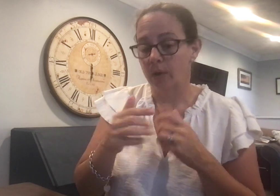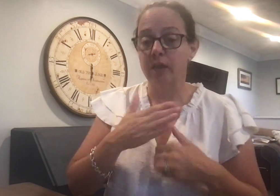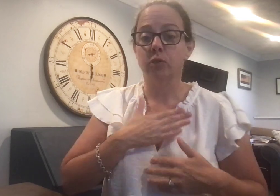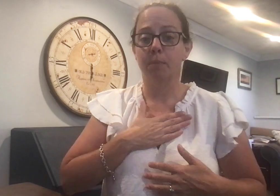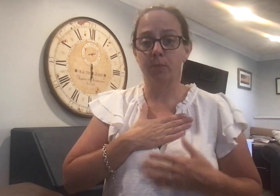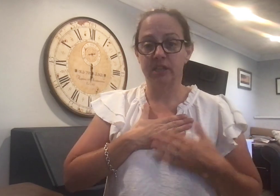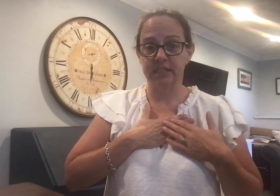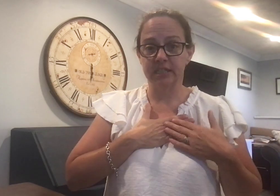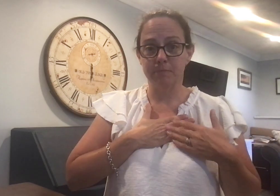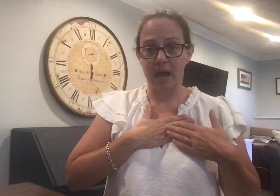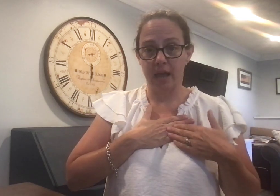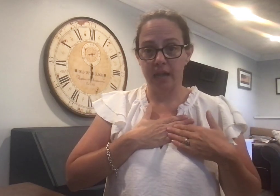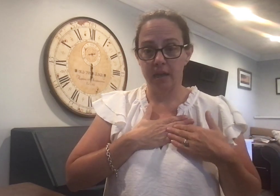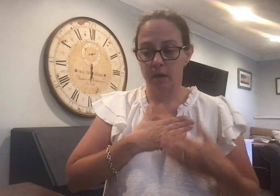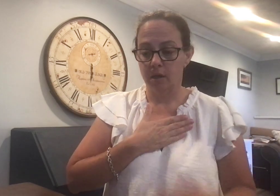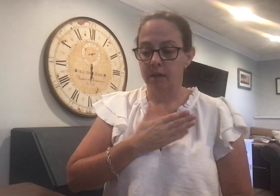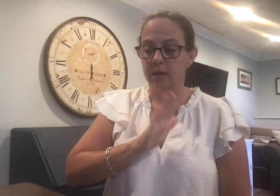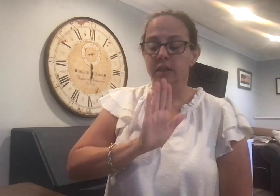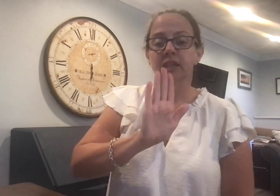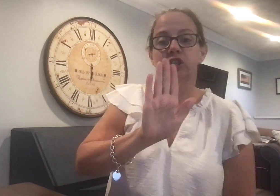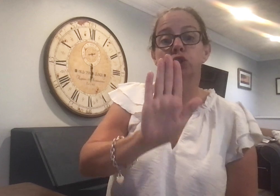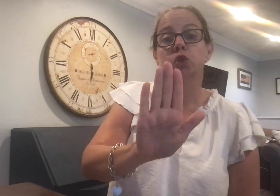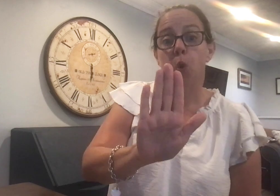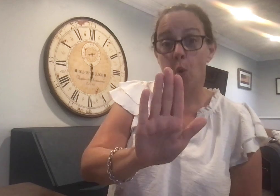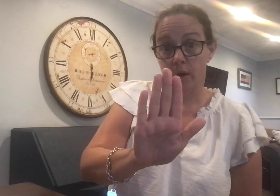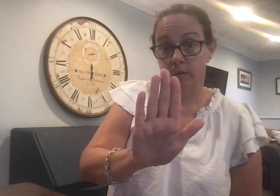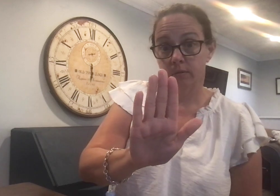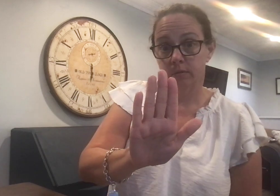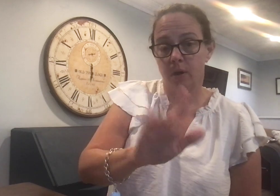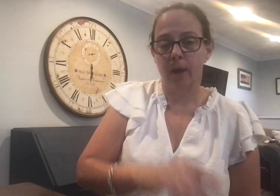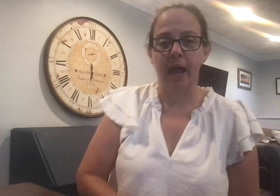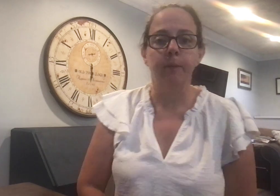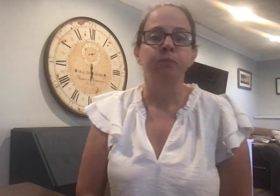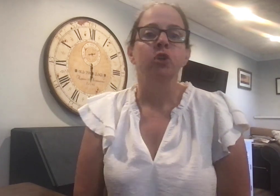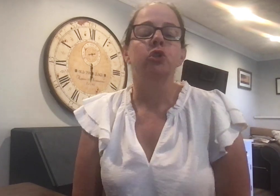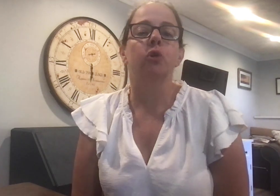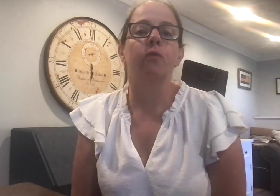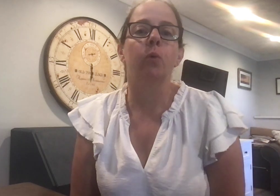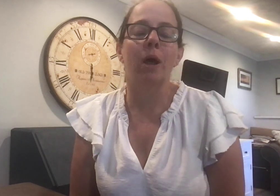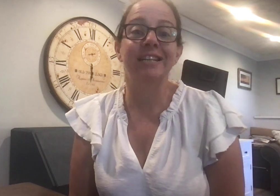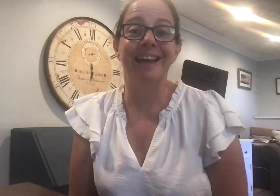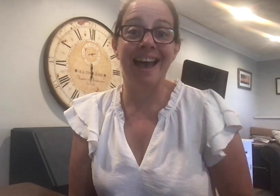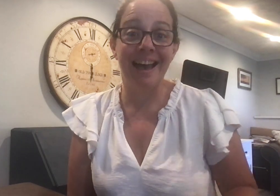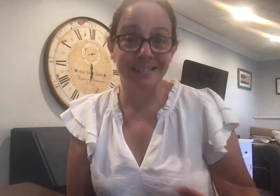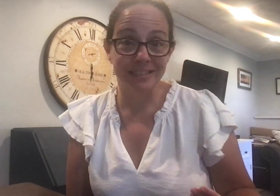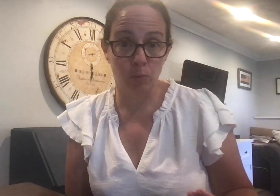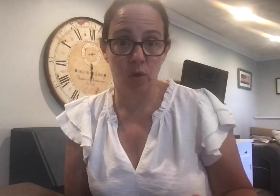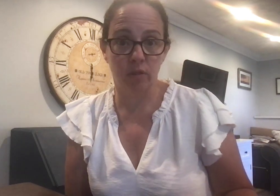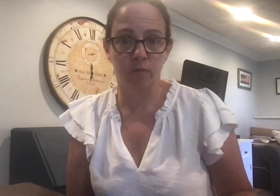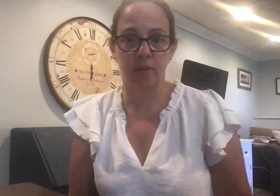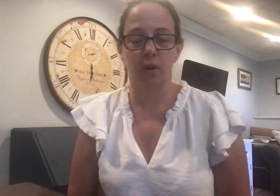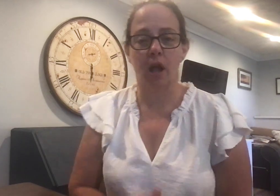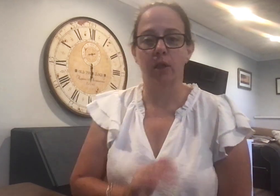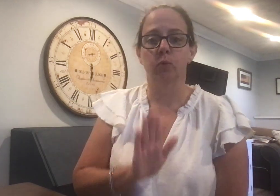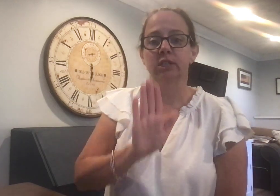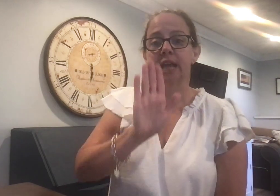so remember, this is my, this is your. Okay, so if we wanted to ask someone their favorite color, would